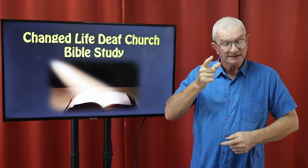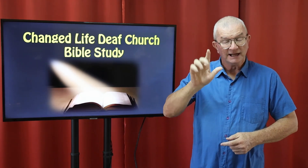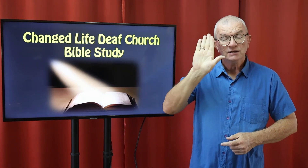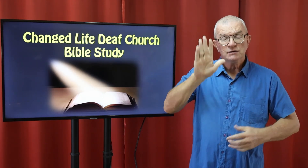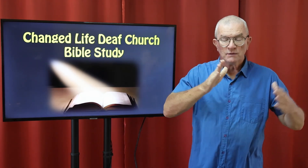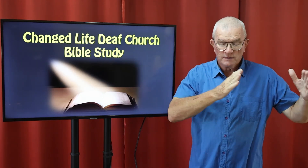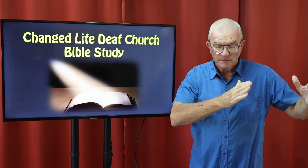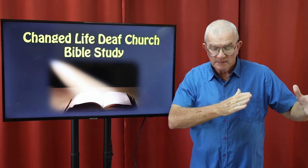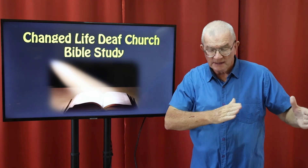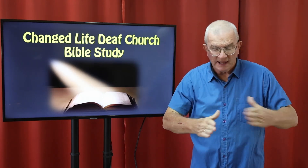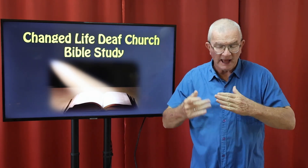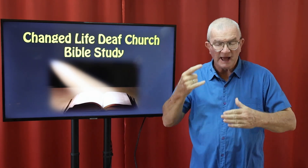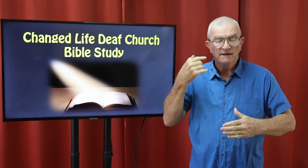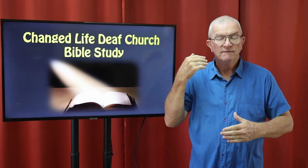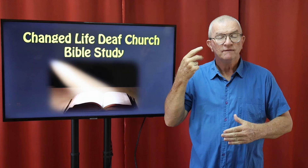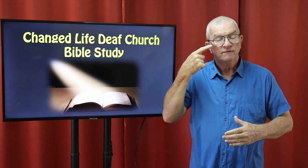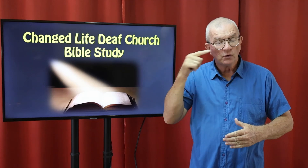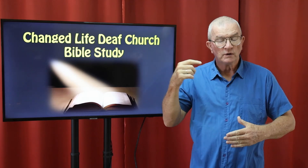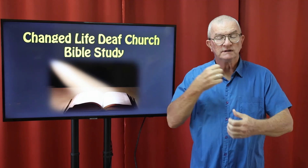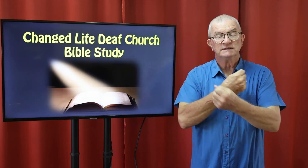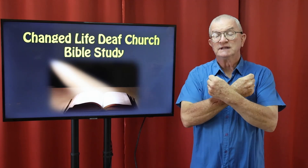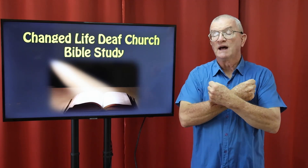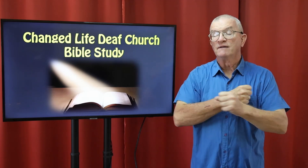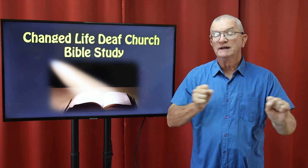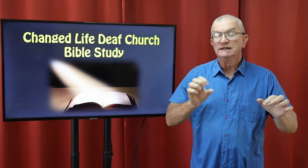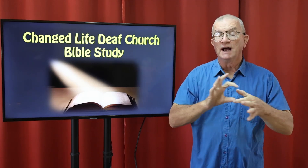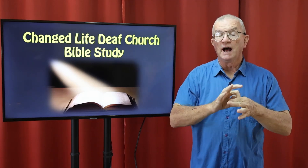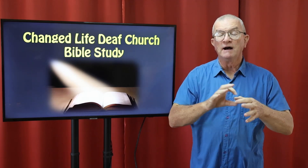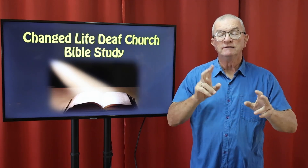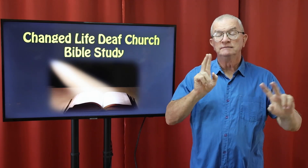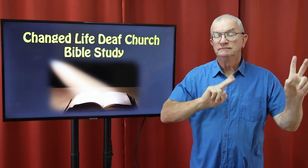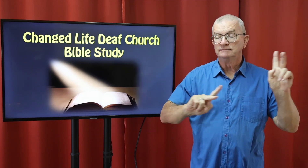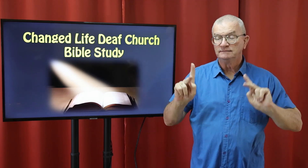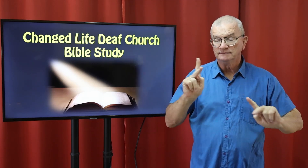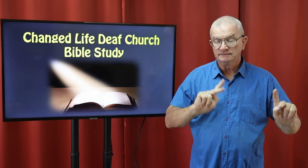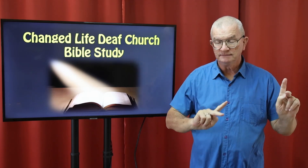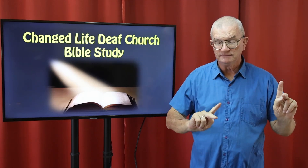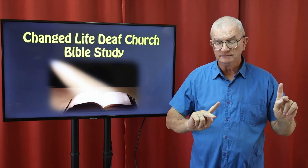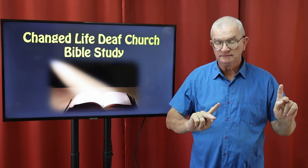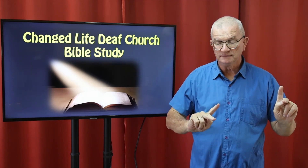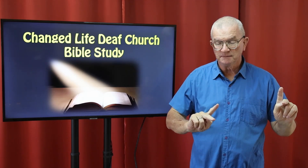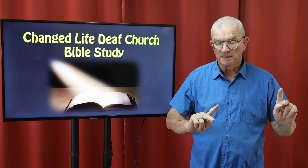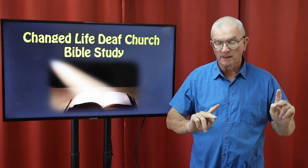yourself and your plan for salvation of people.